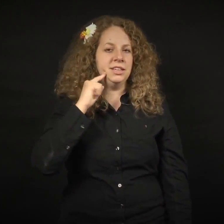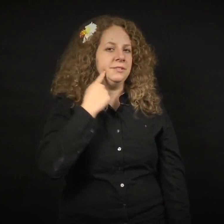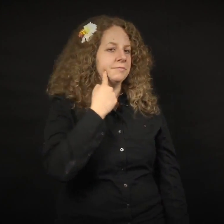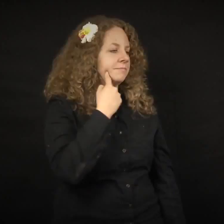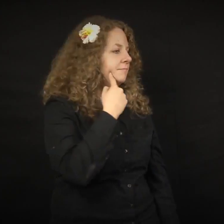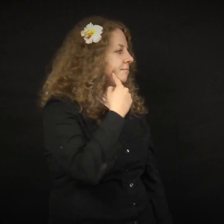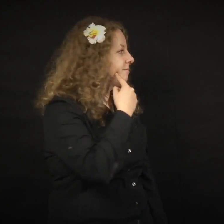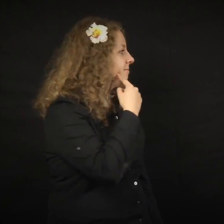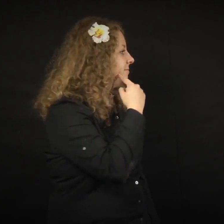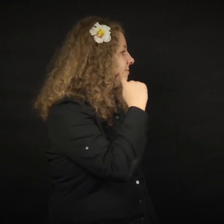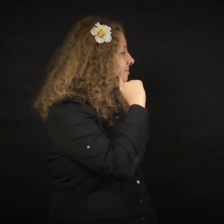Candy.